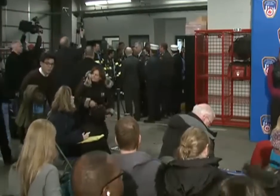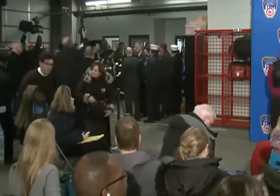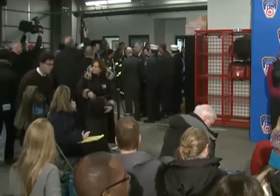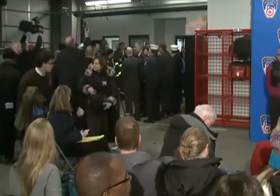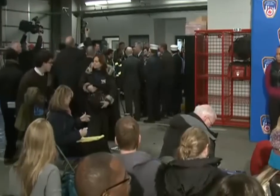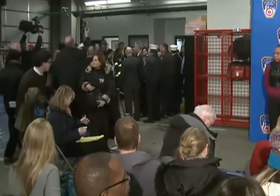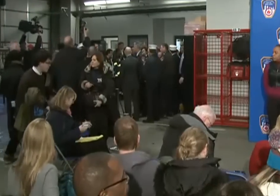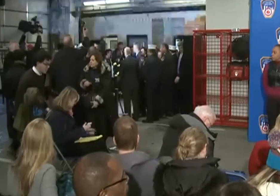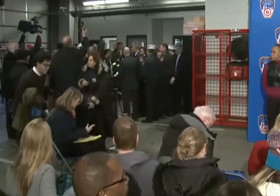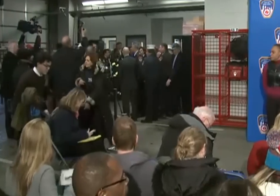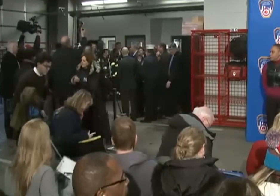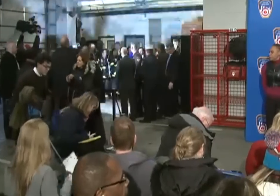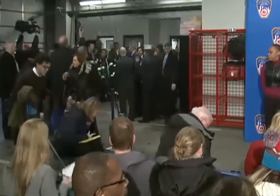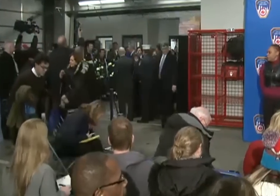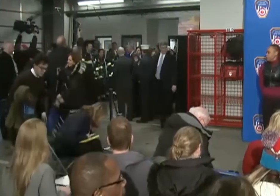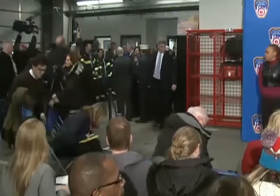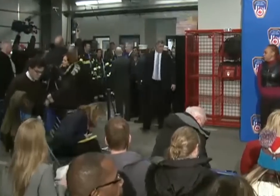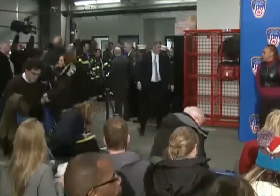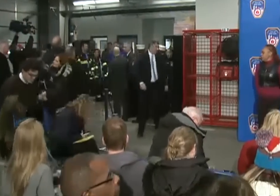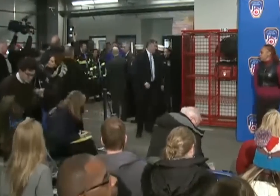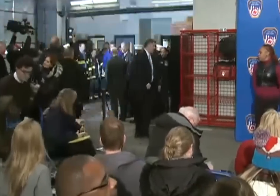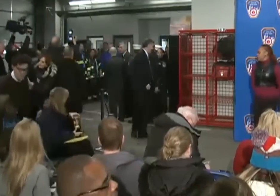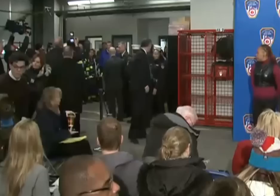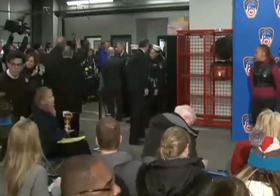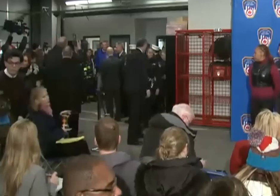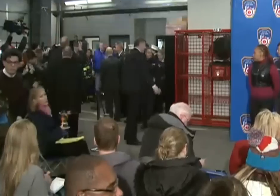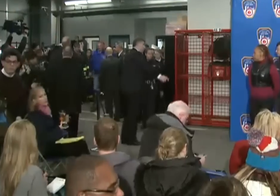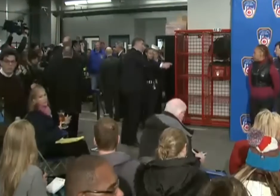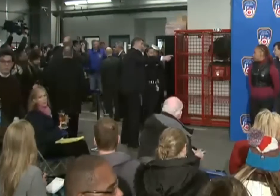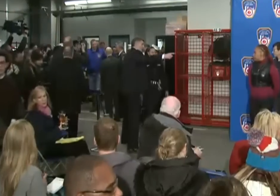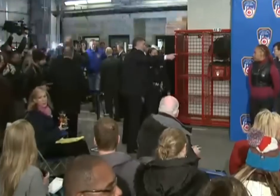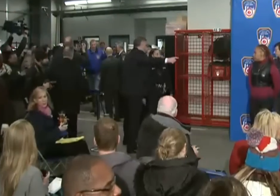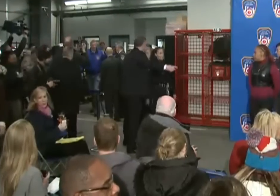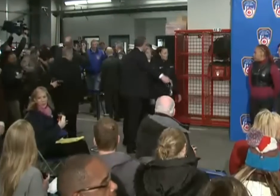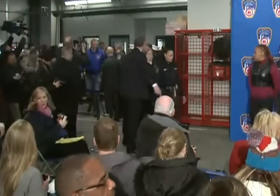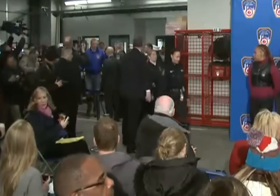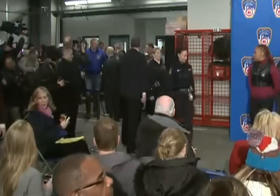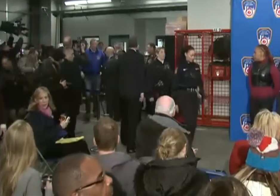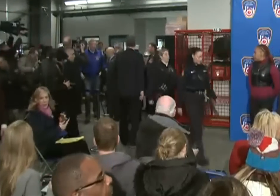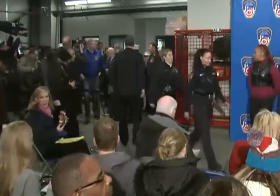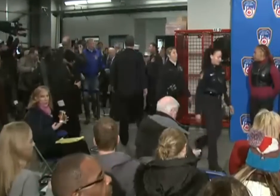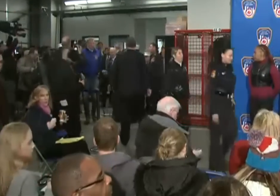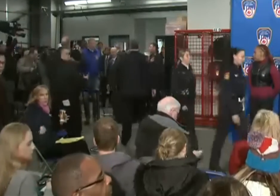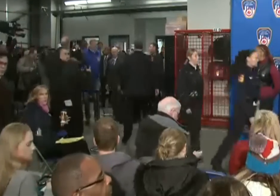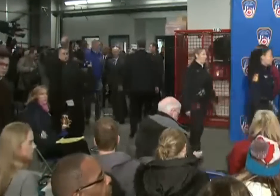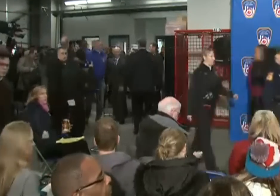You know, then you think they would have enough votes to pass it. yeah, but what did that override?